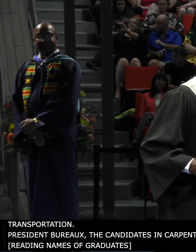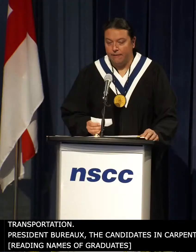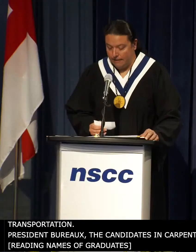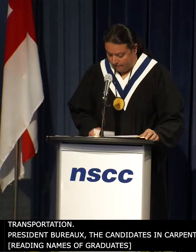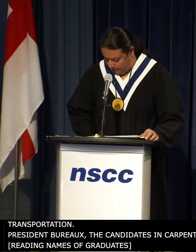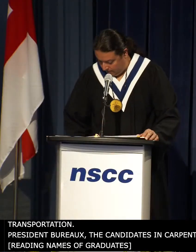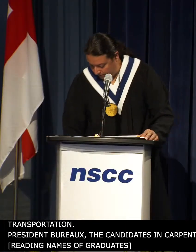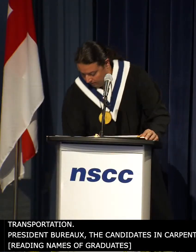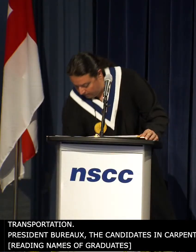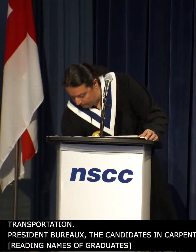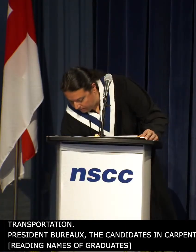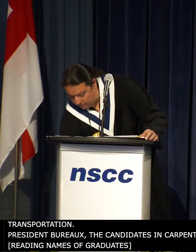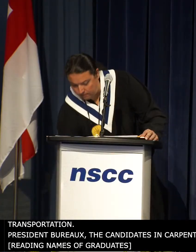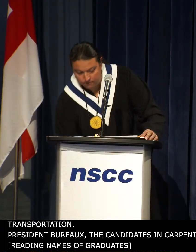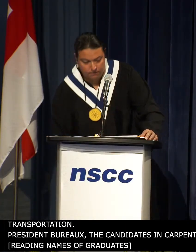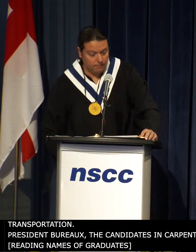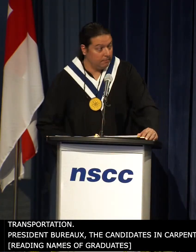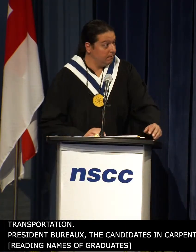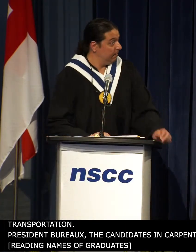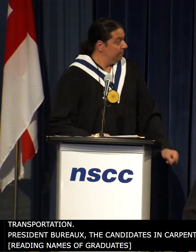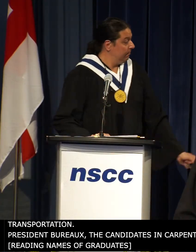Jaden Harvey.